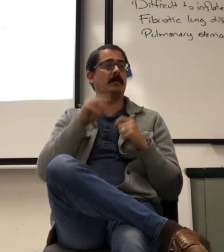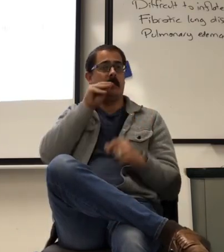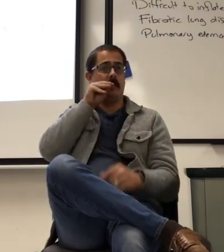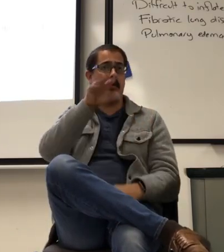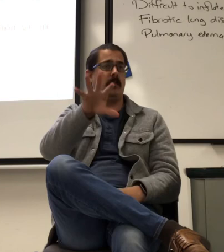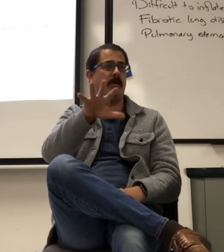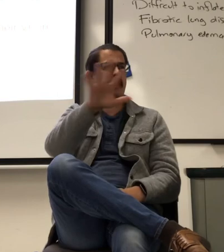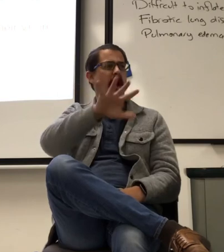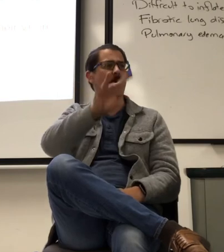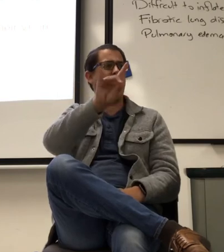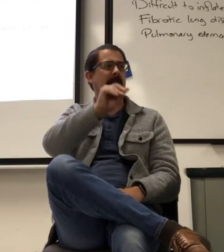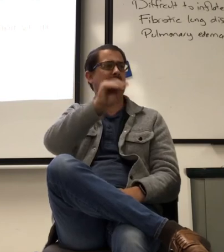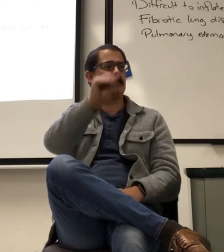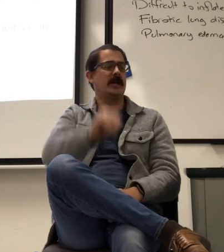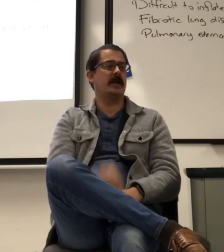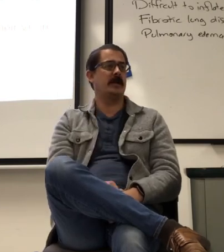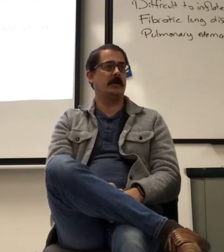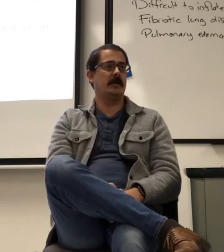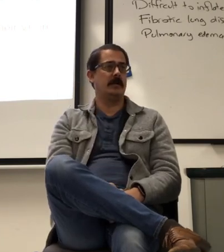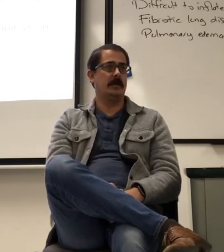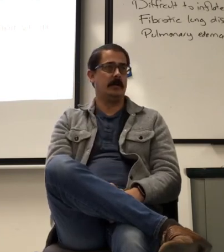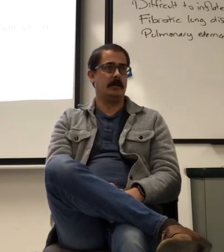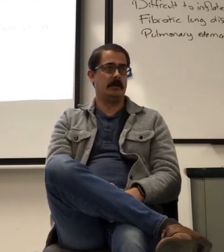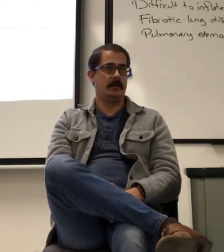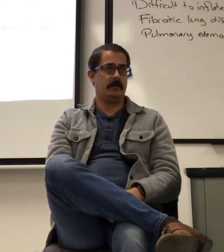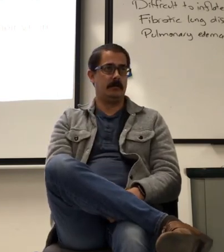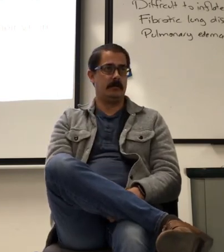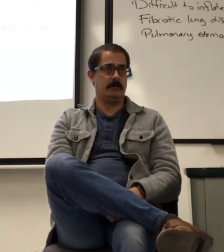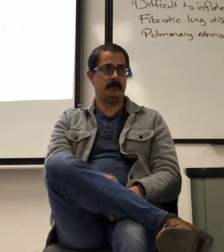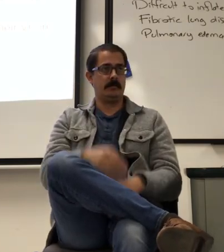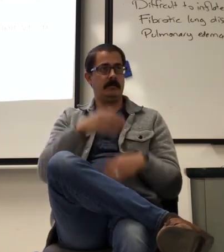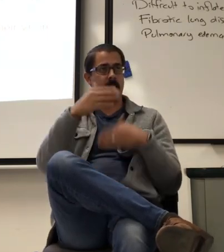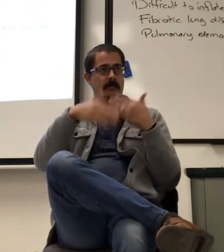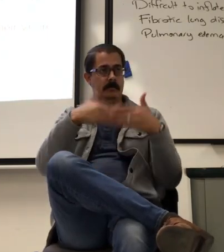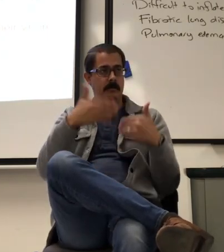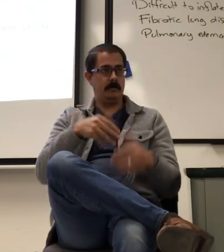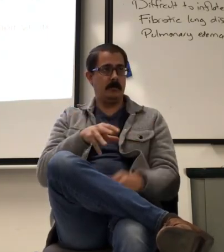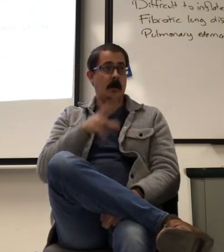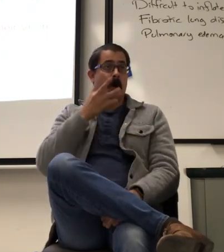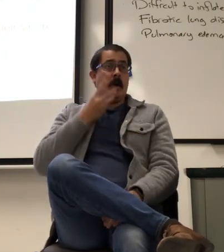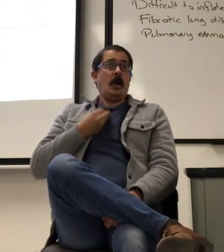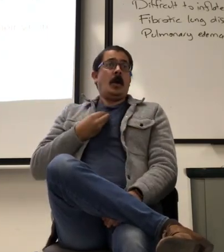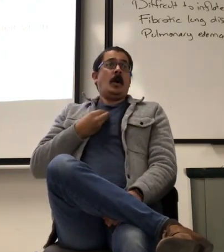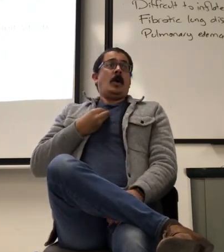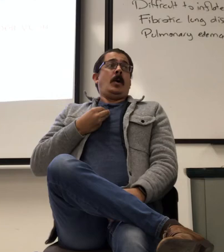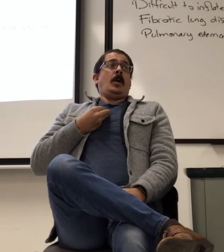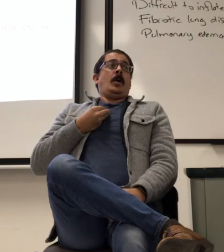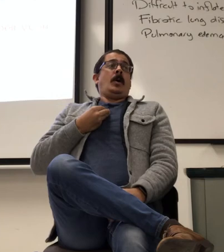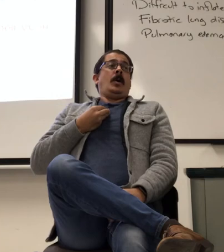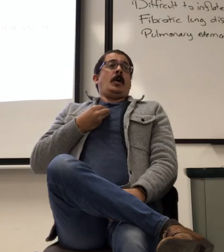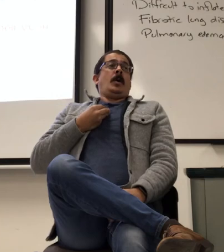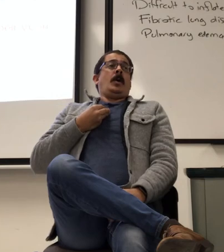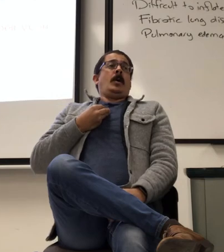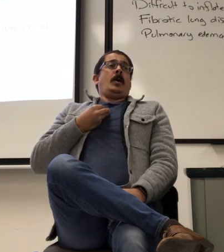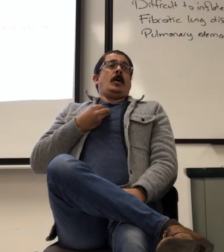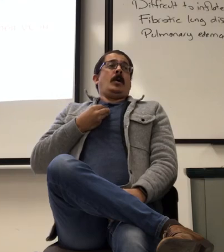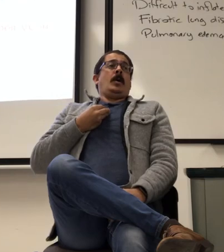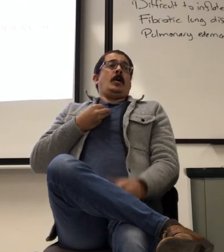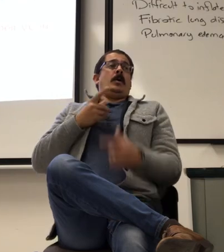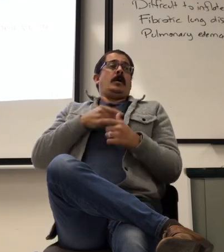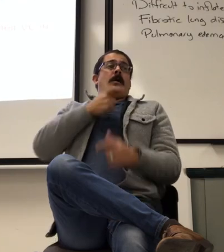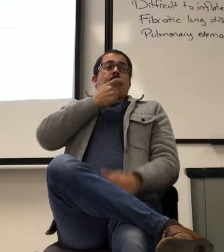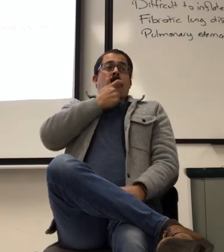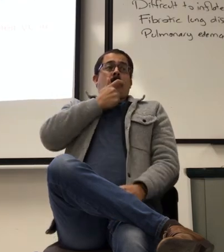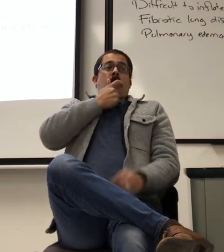80%. So the procedure is you just breathe in all the way, deep breath, and then on the